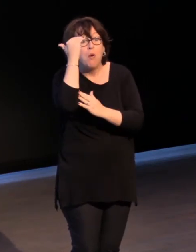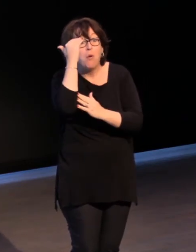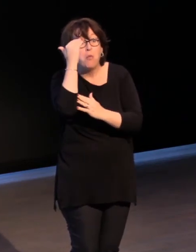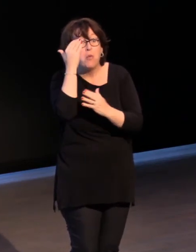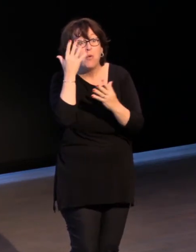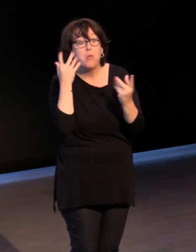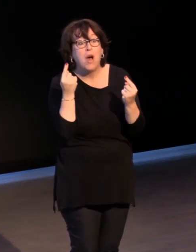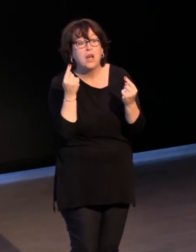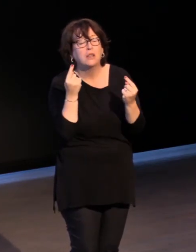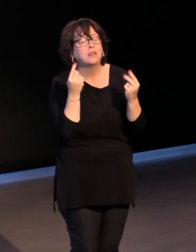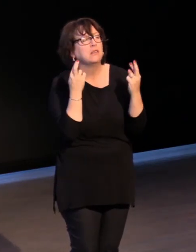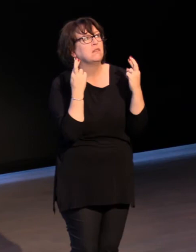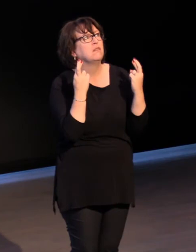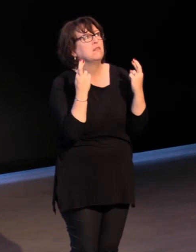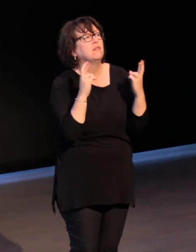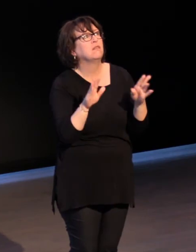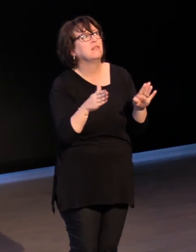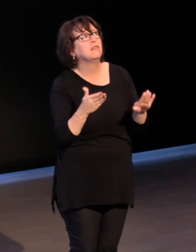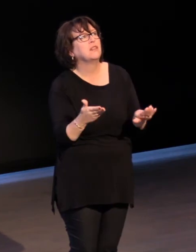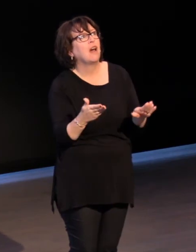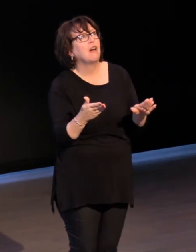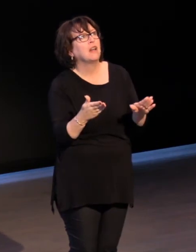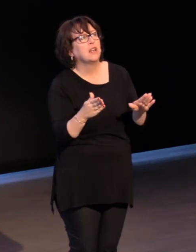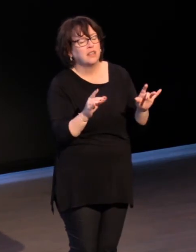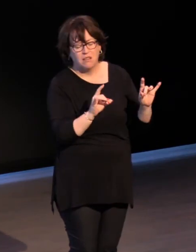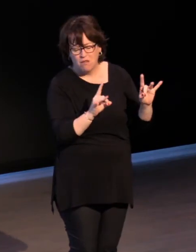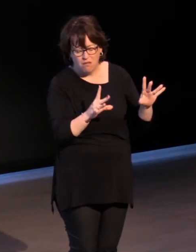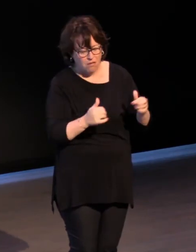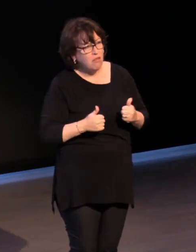die and leave the misery behind.